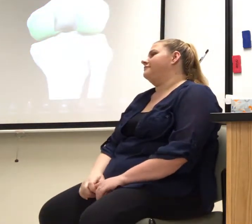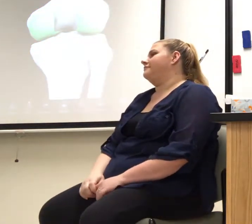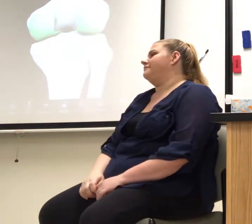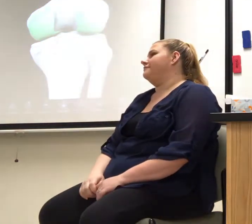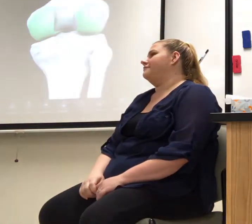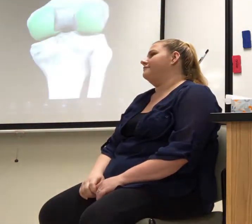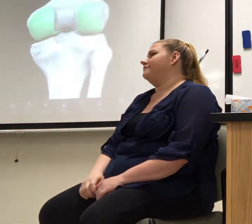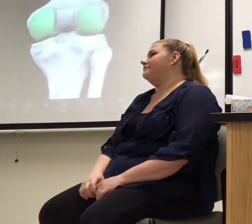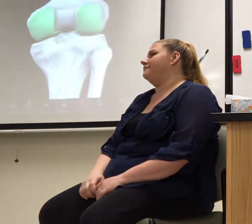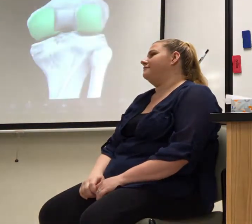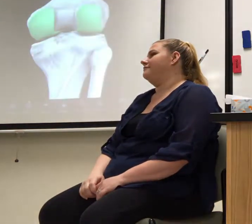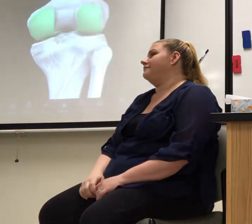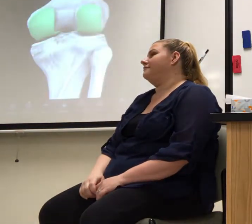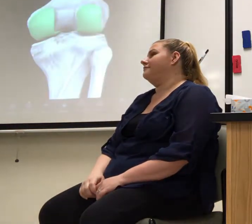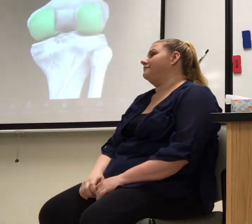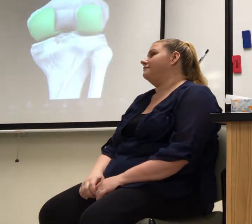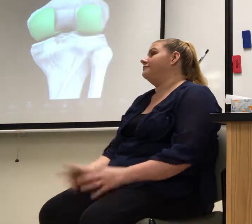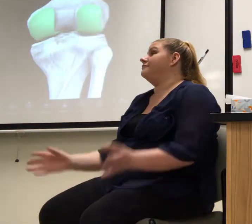to